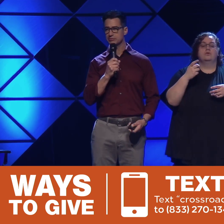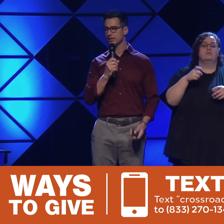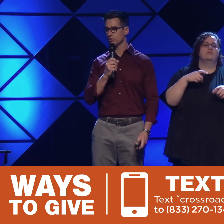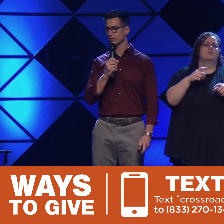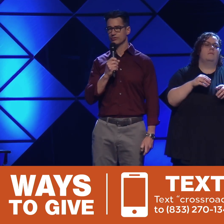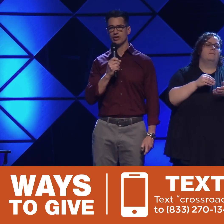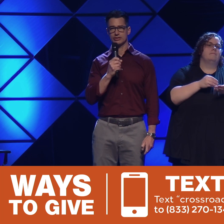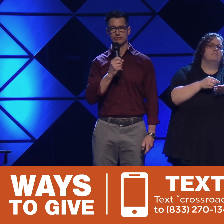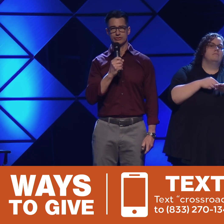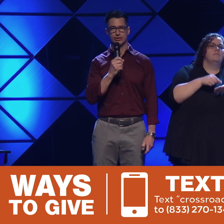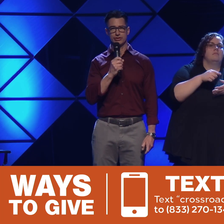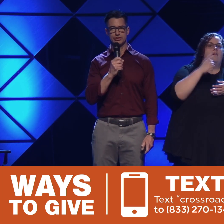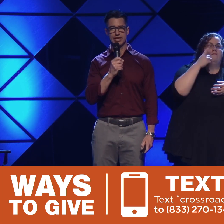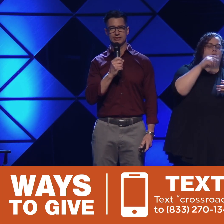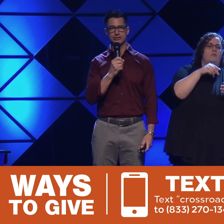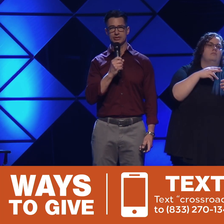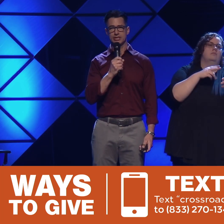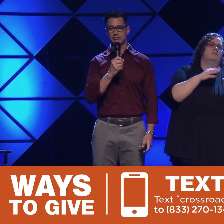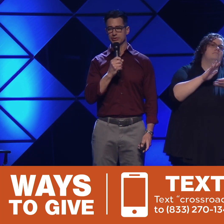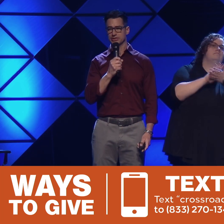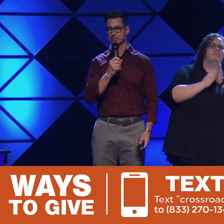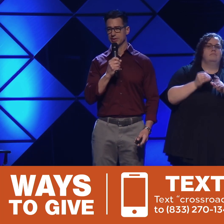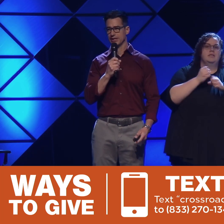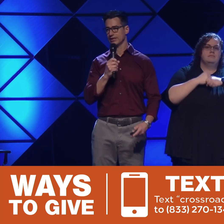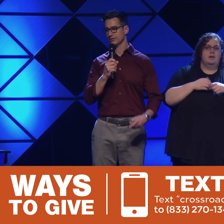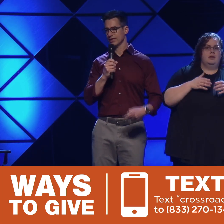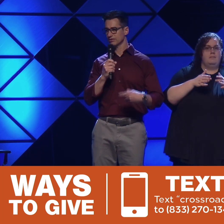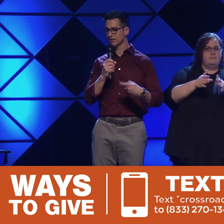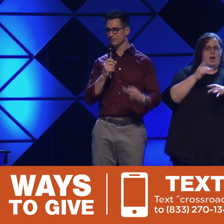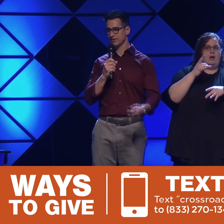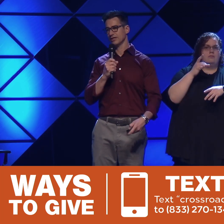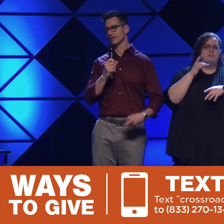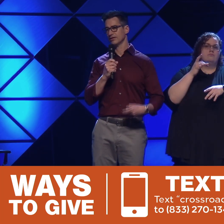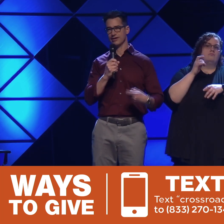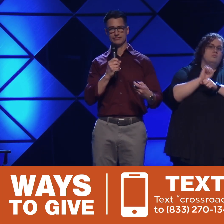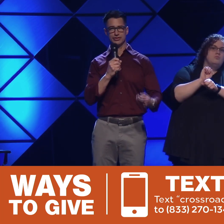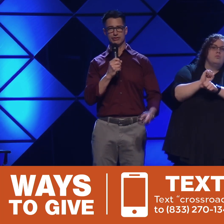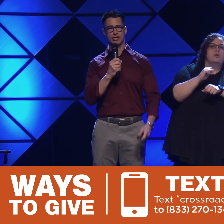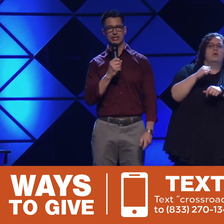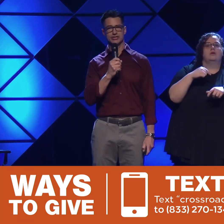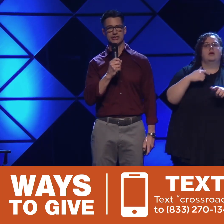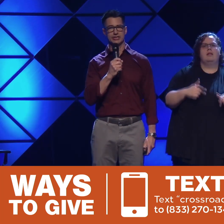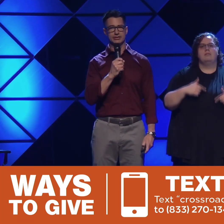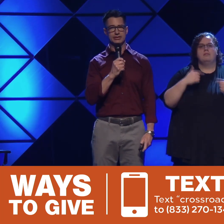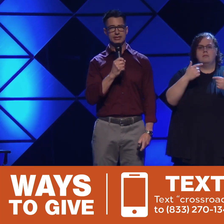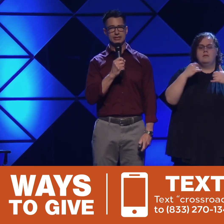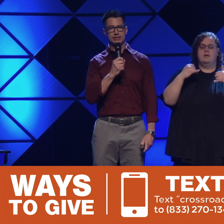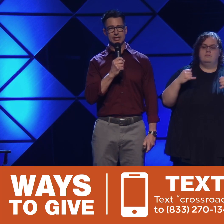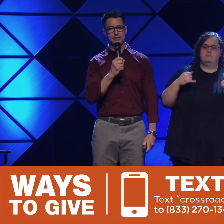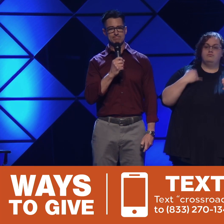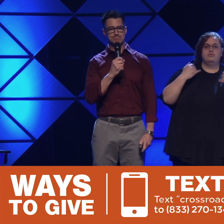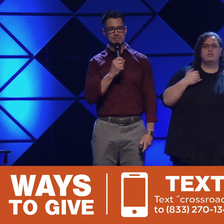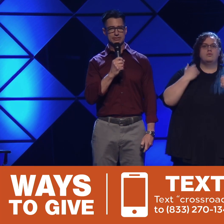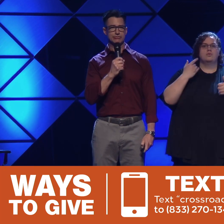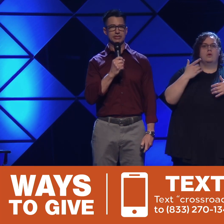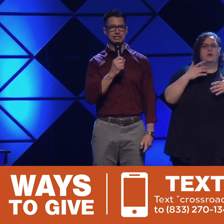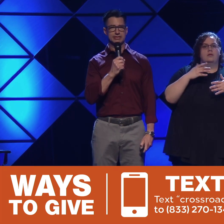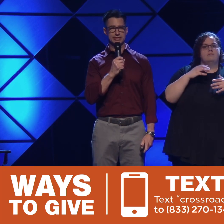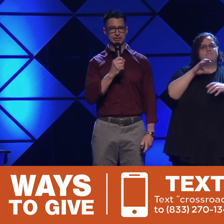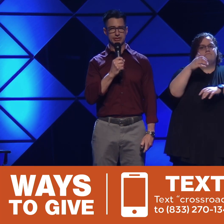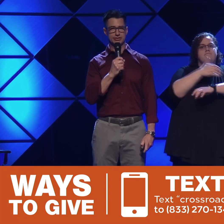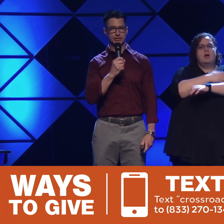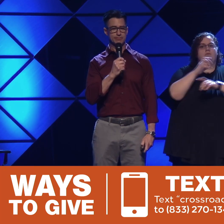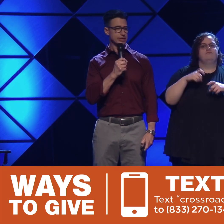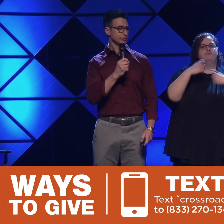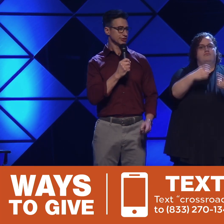the peacemaking work of Crossroads Church and to participate and live in a life of generosity. And that's really